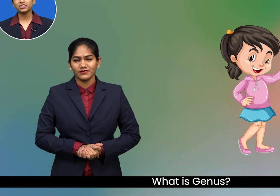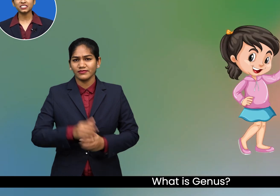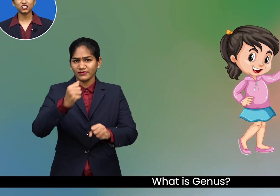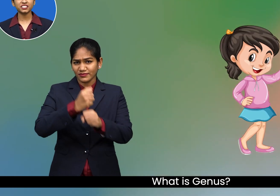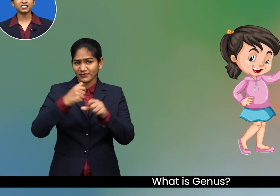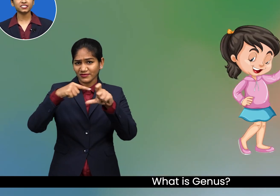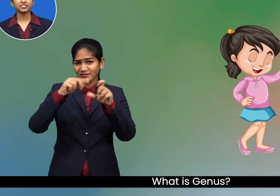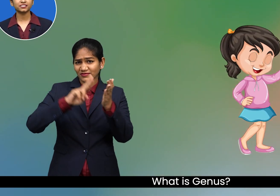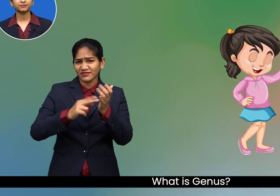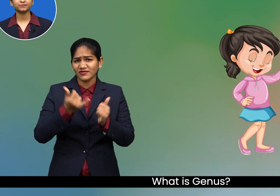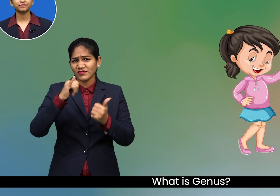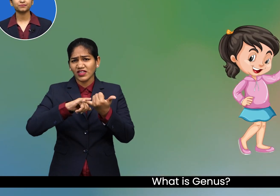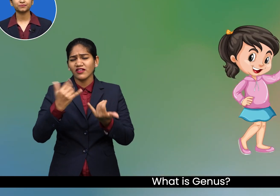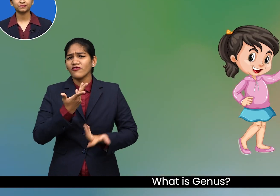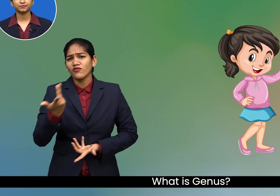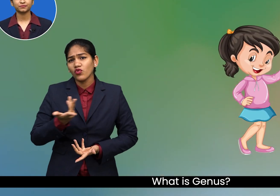What is genus?